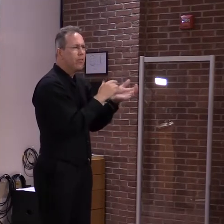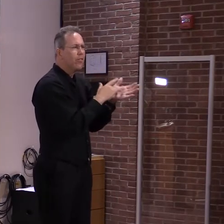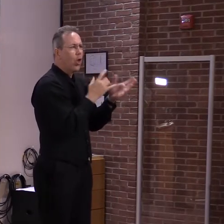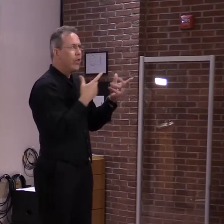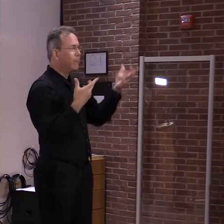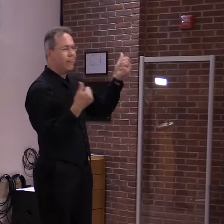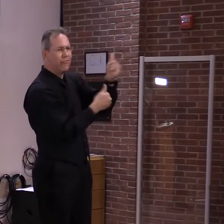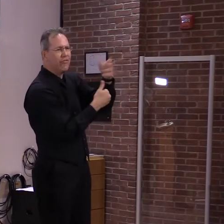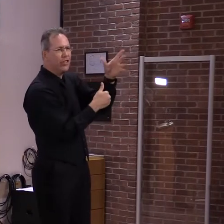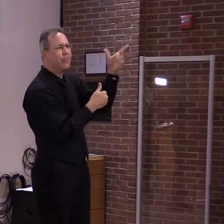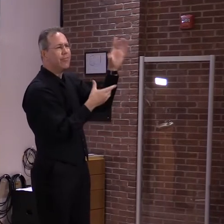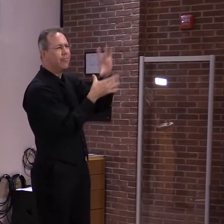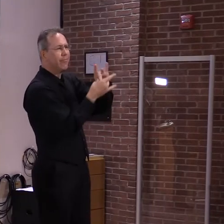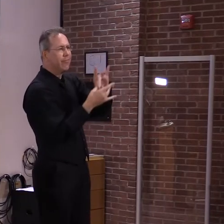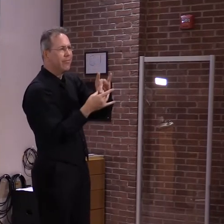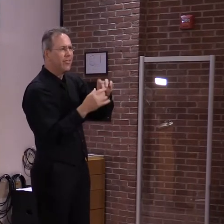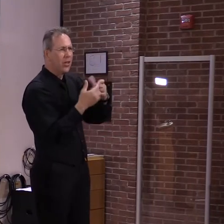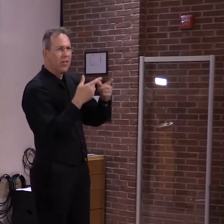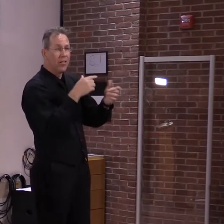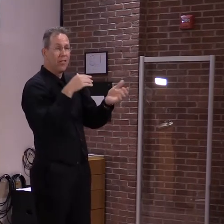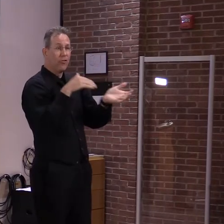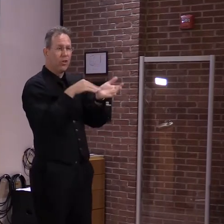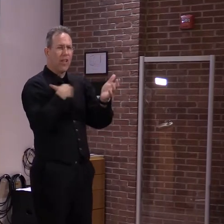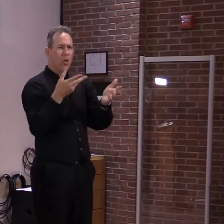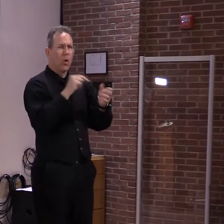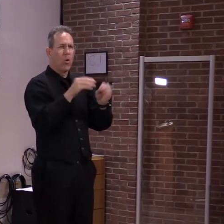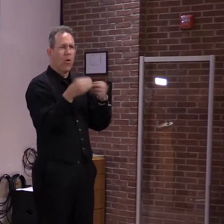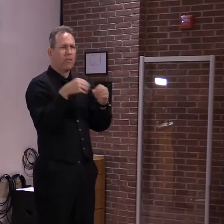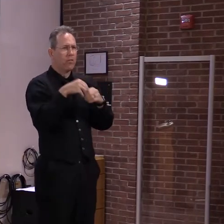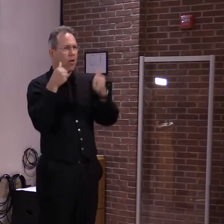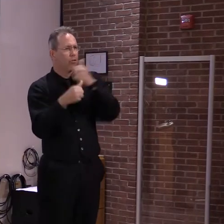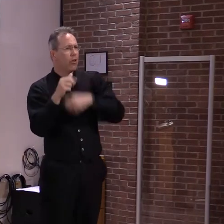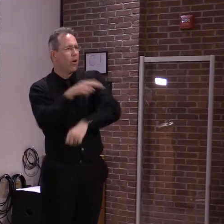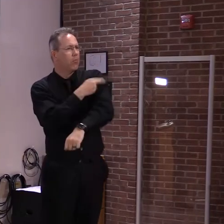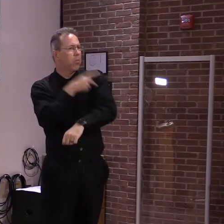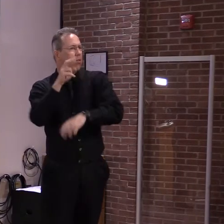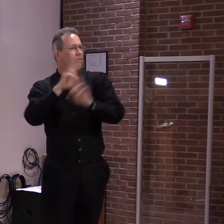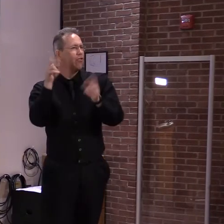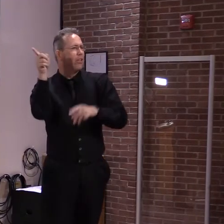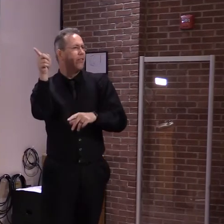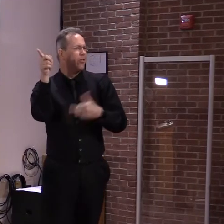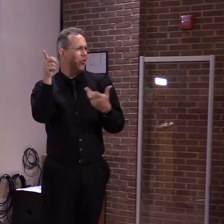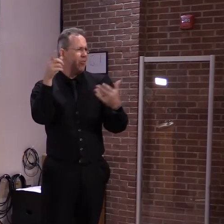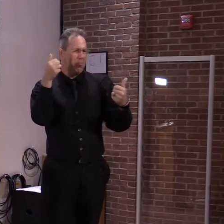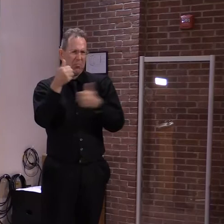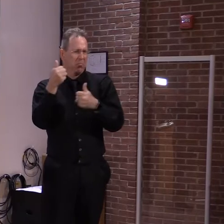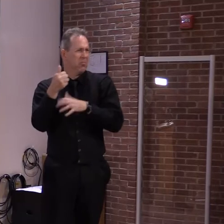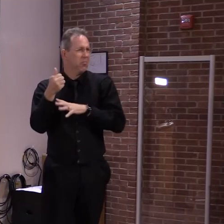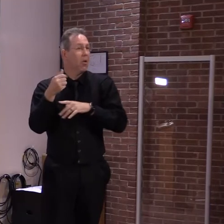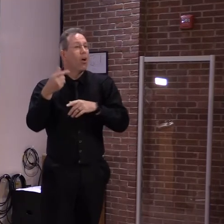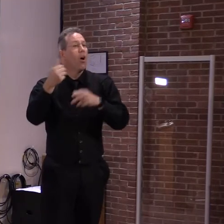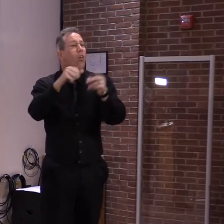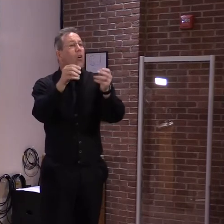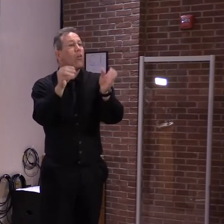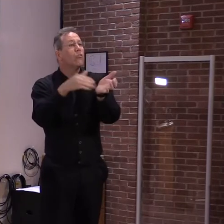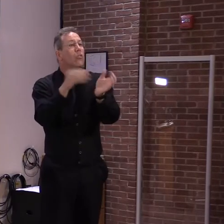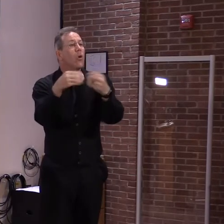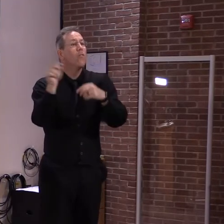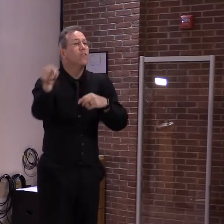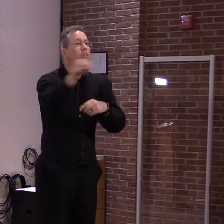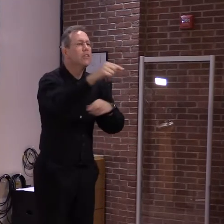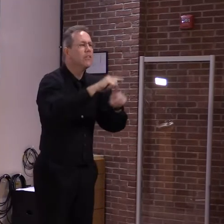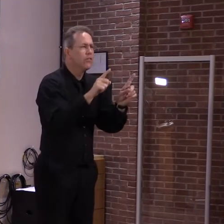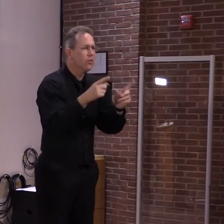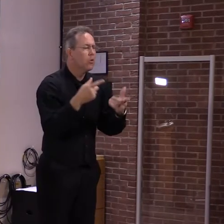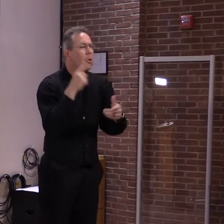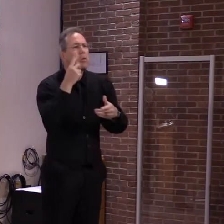process, and the FQHCs have their own sort of process that comes in from the federal government. So I think in the next week or two,